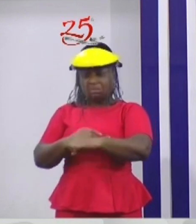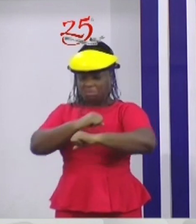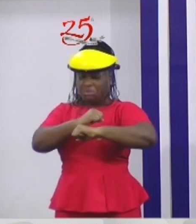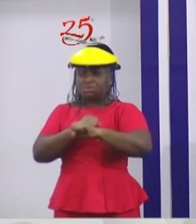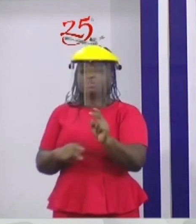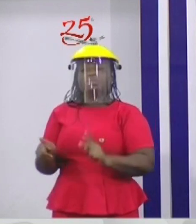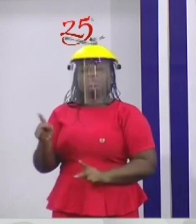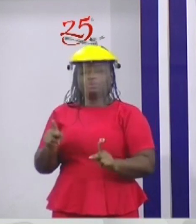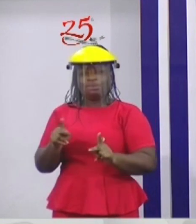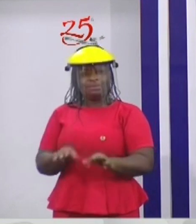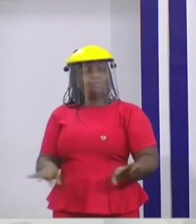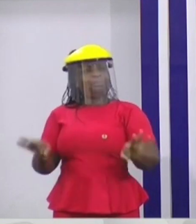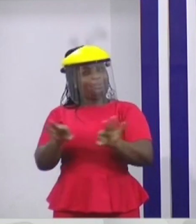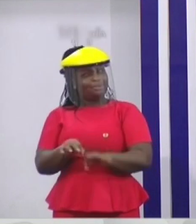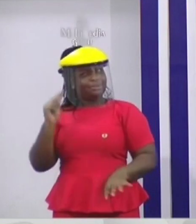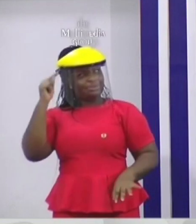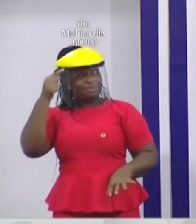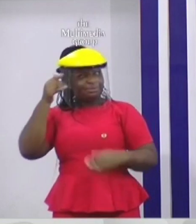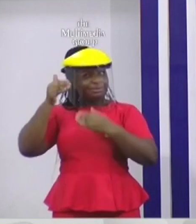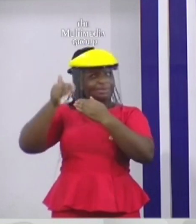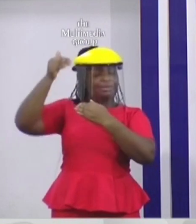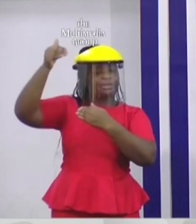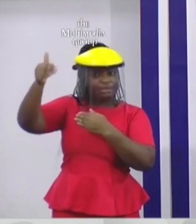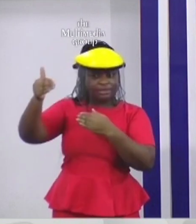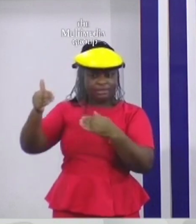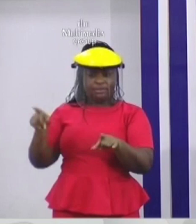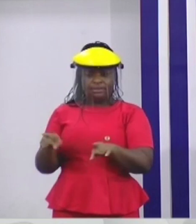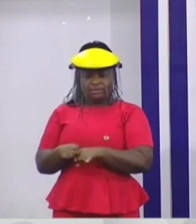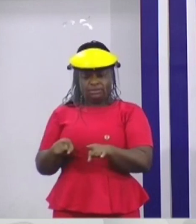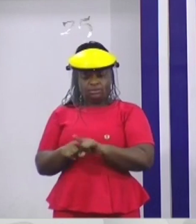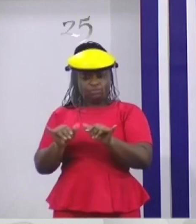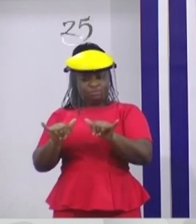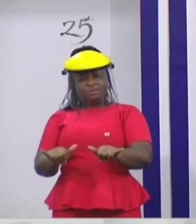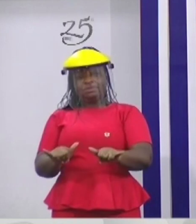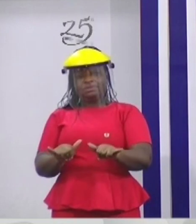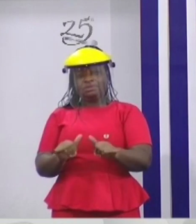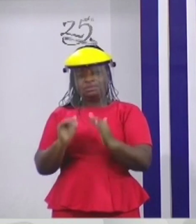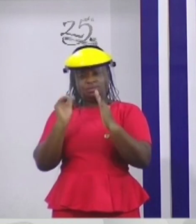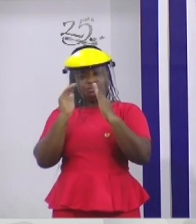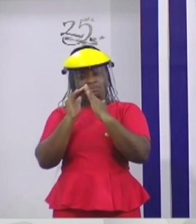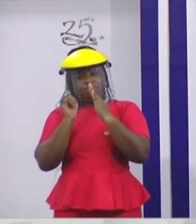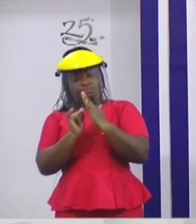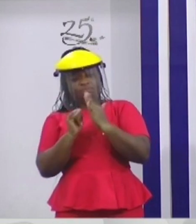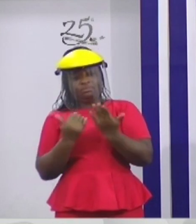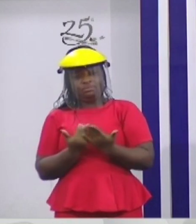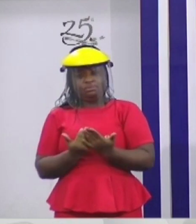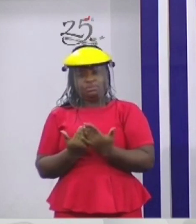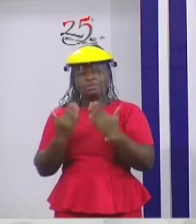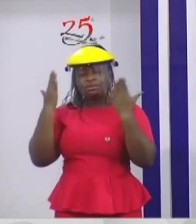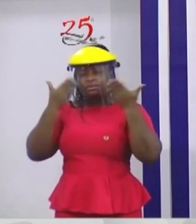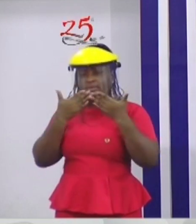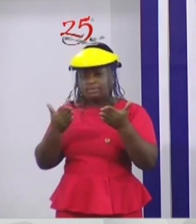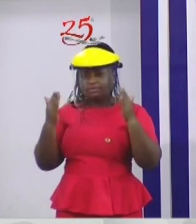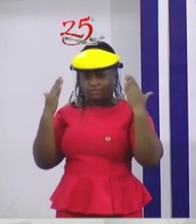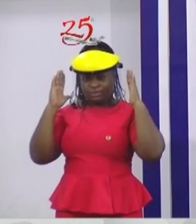population. It is important to think ahead in these times, even while we maintain the restrictions currently. I thank you for your